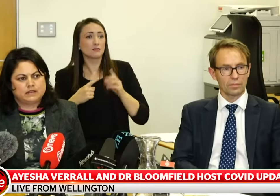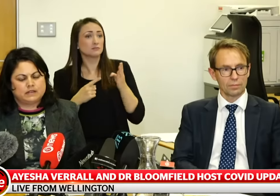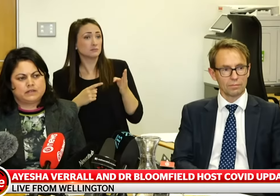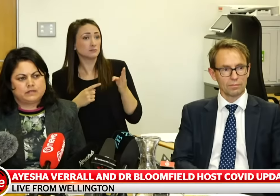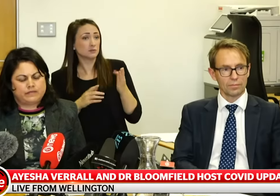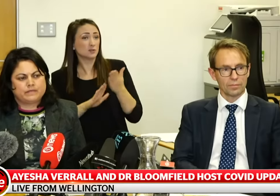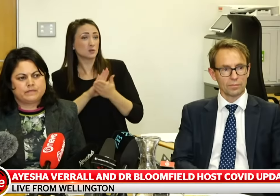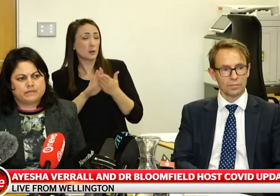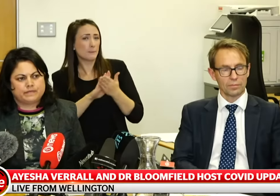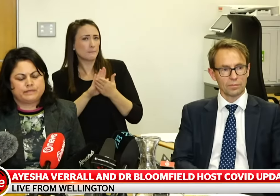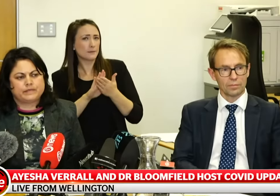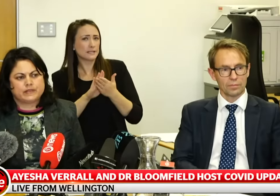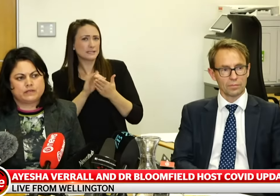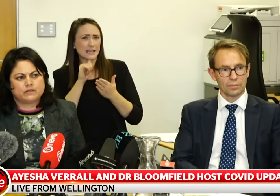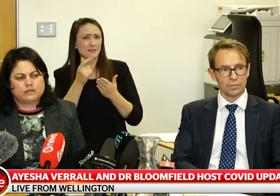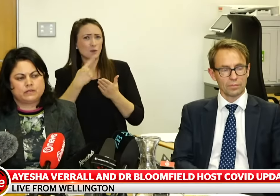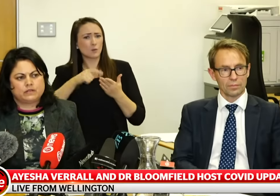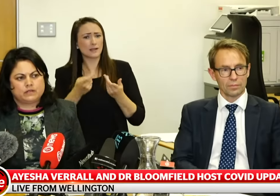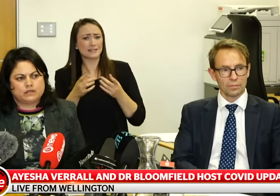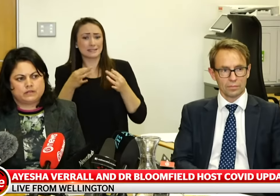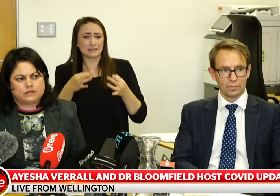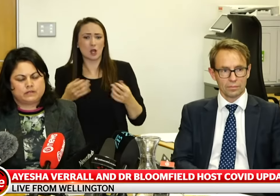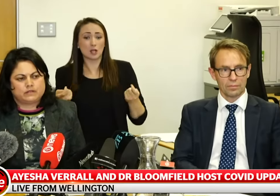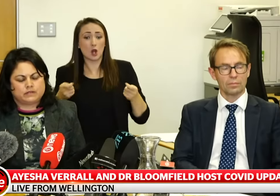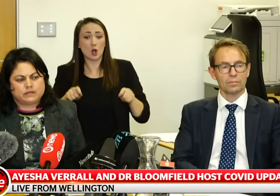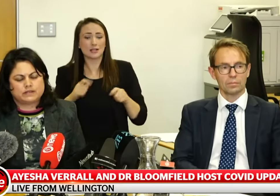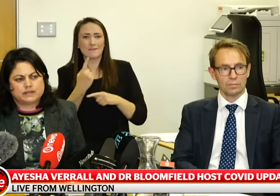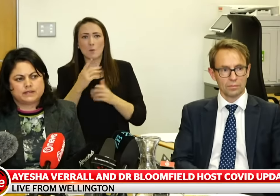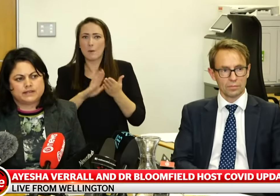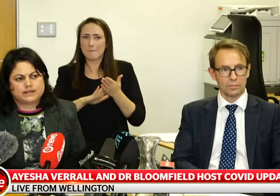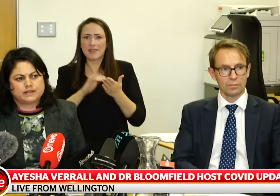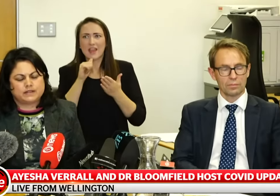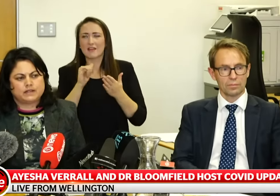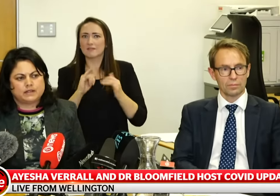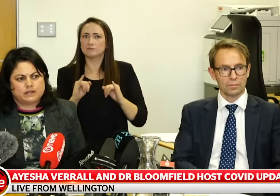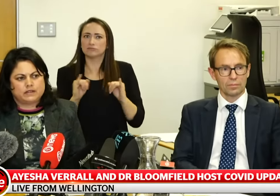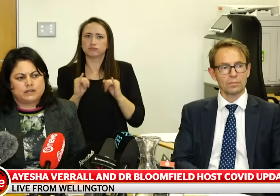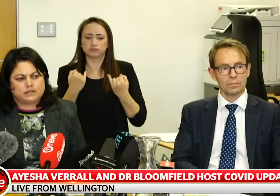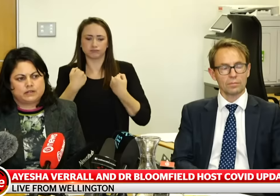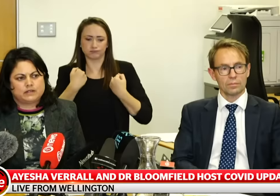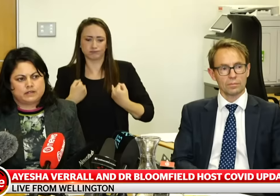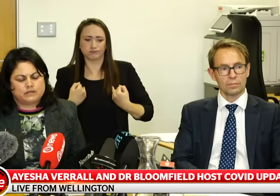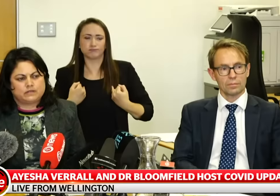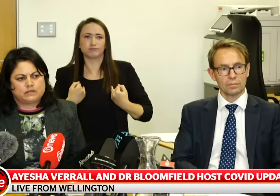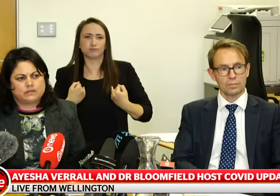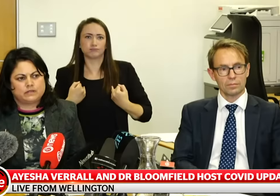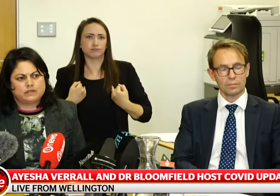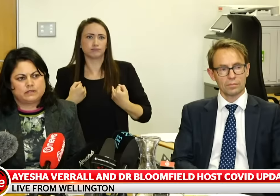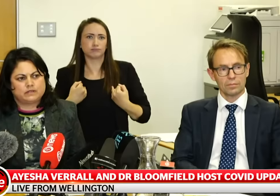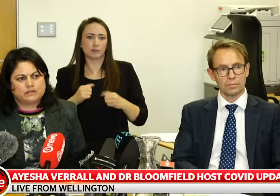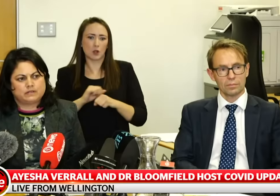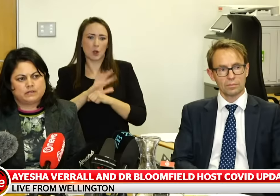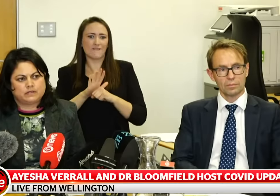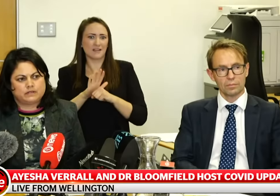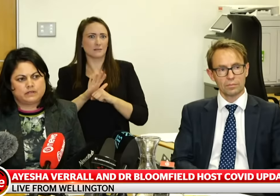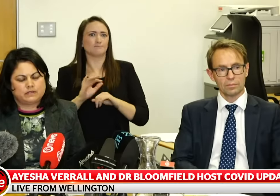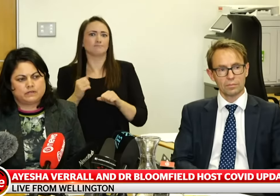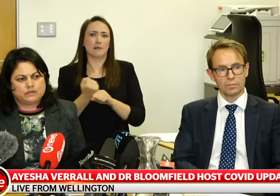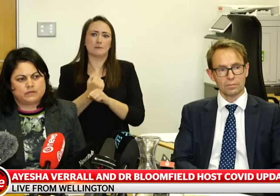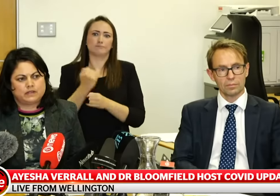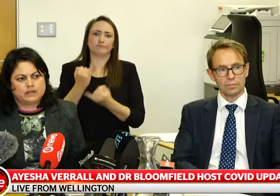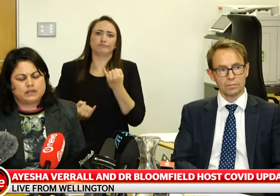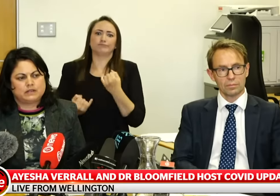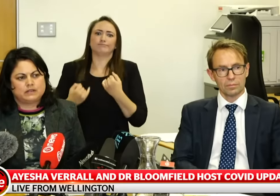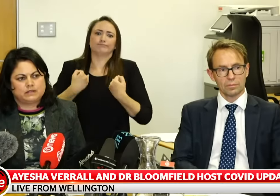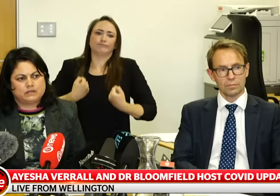locked down, for example, for a month? In the case of a very severe variant where you need to vaccinate the population, for example, is that when the quid pro